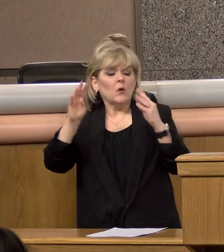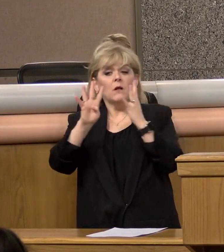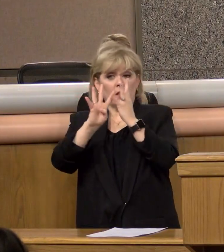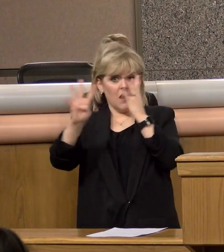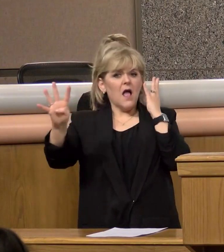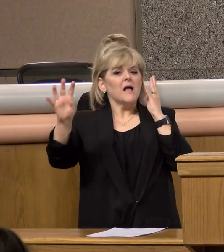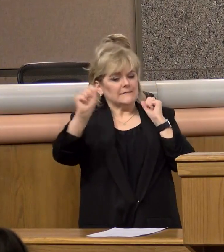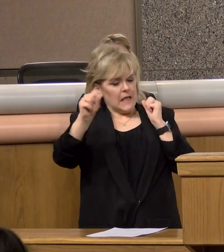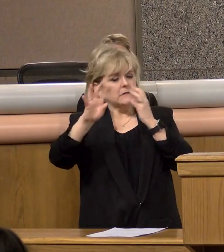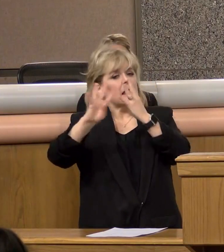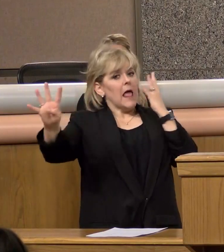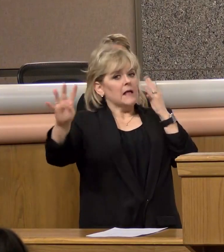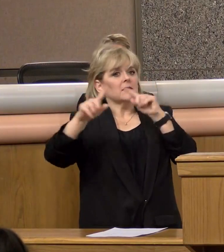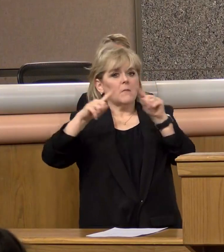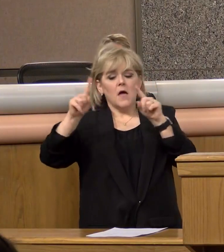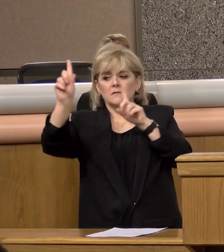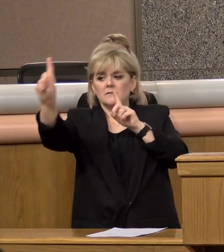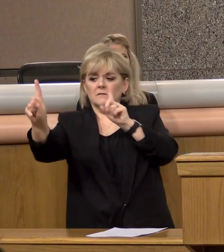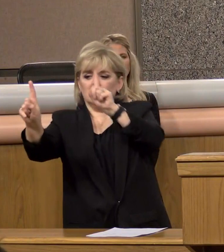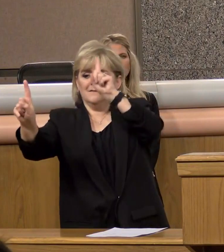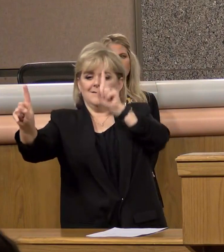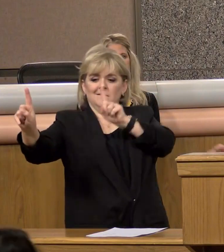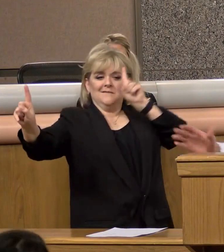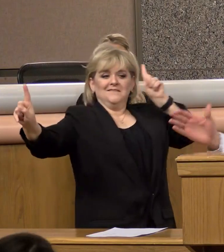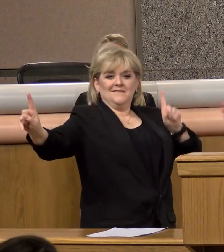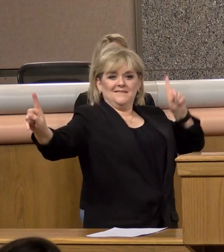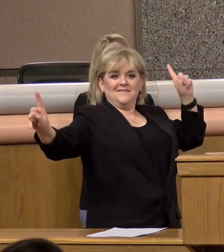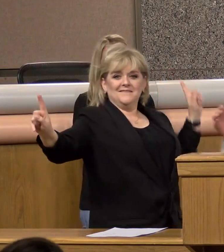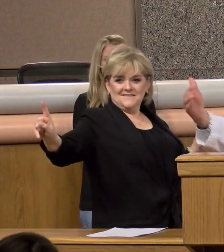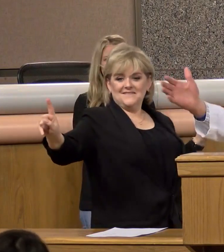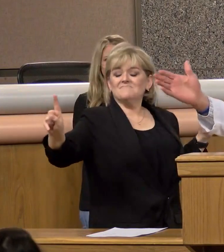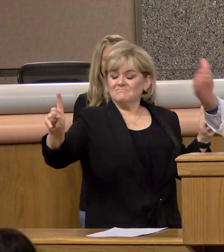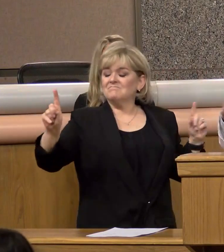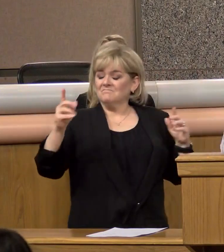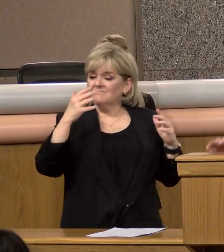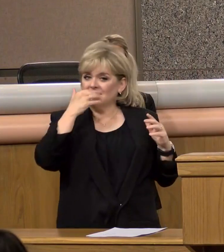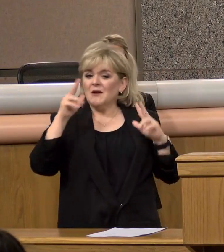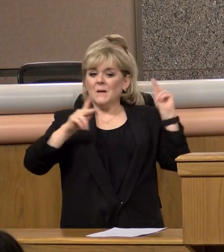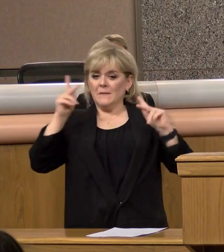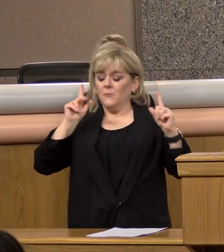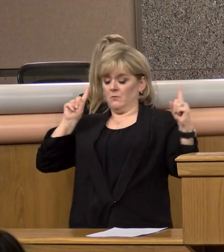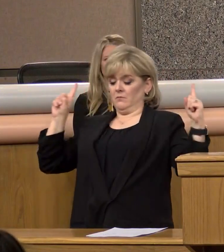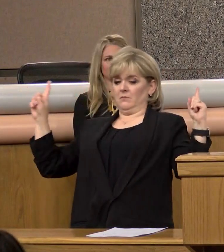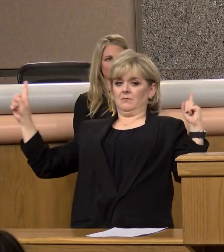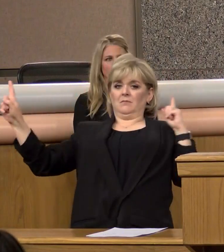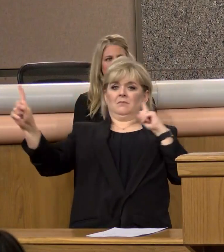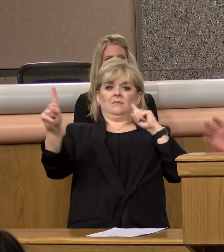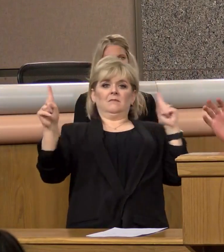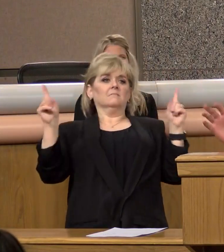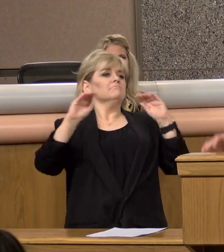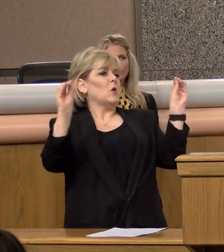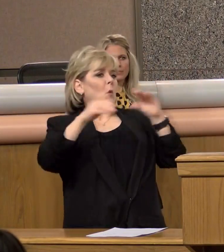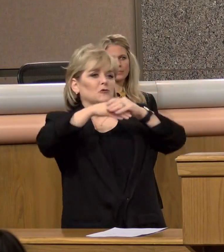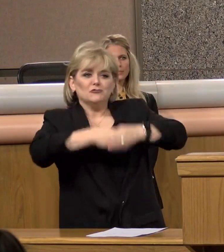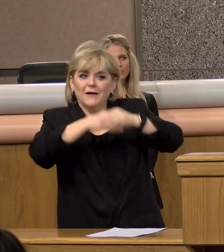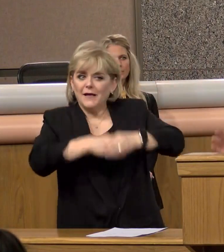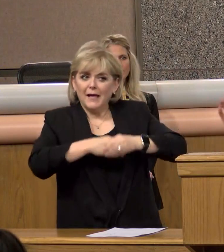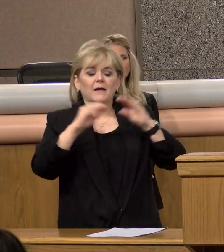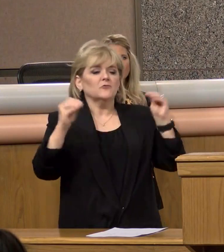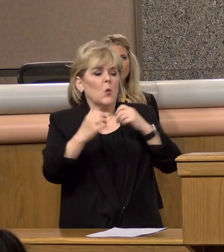we certainly kept our distance as we checked out. People kind of walked around each other. I didn't see any handshaking or hugging.